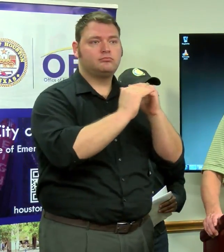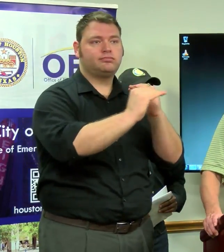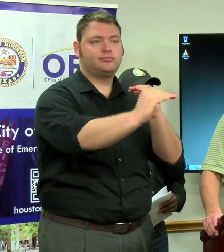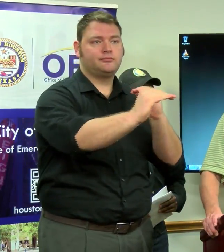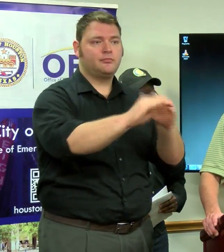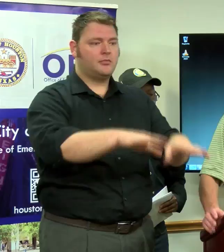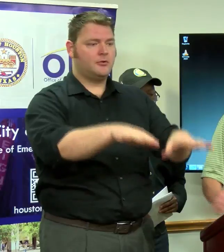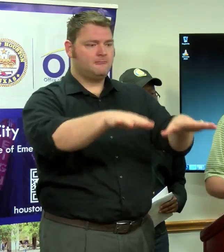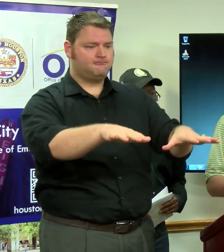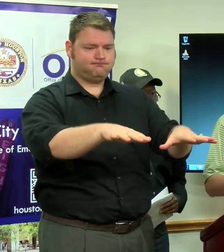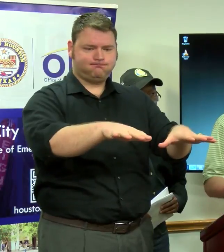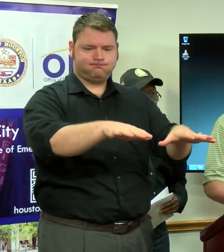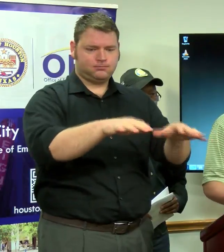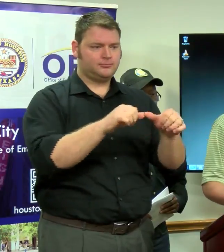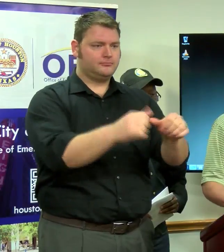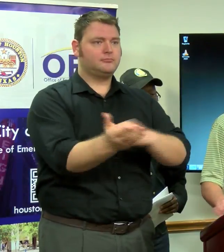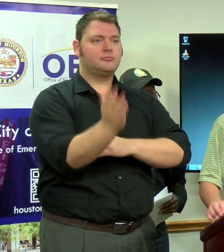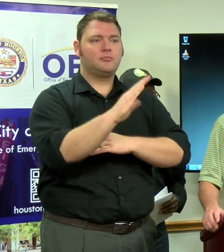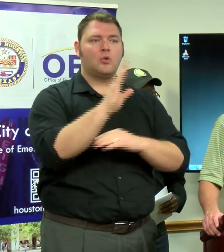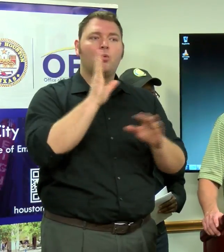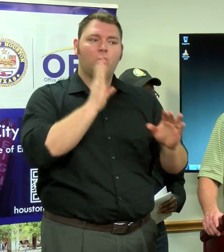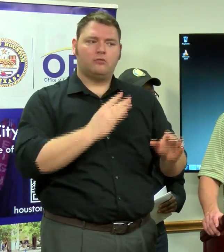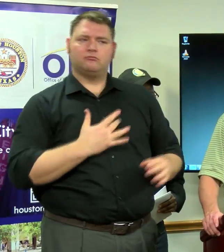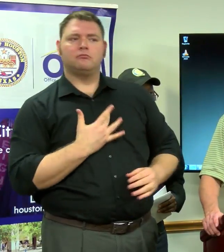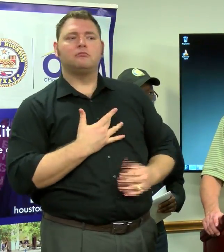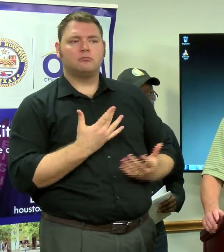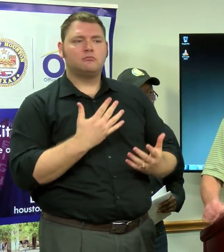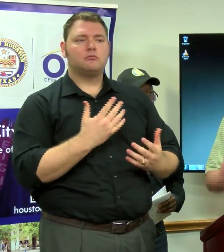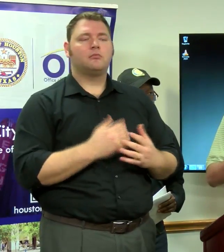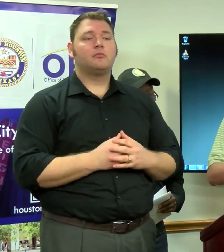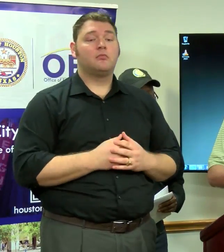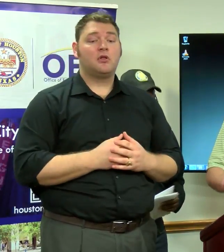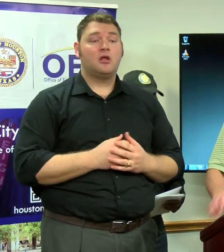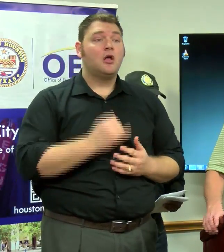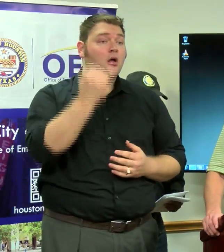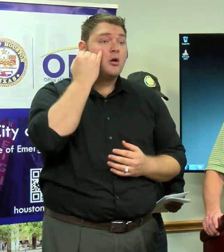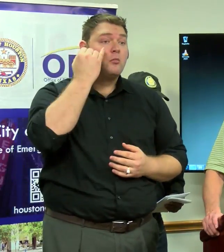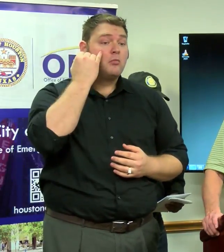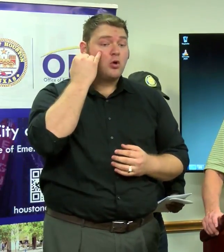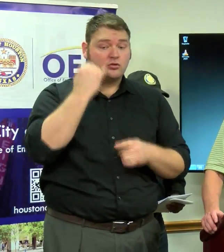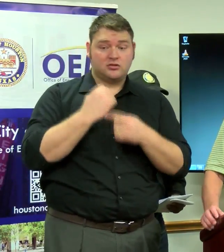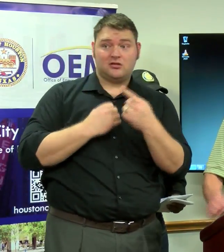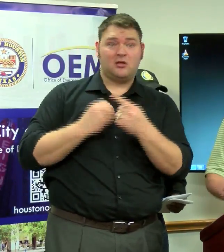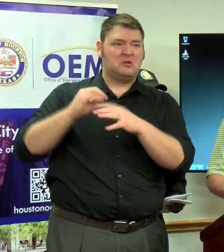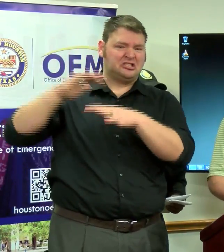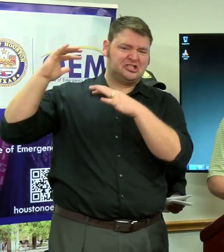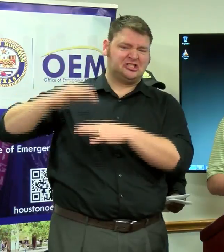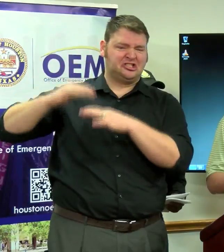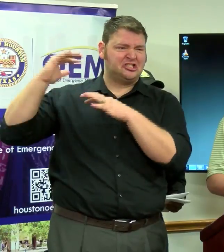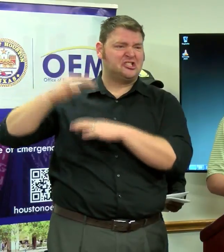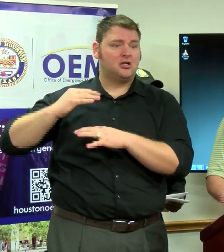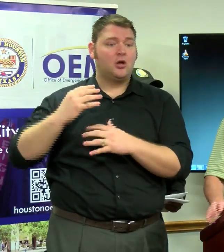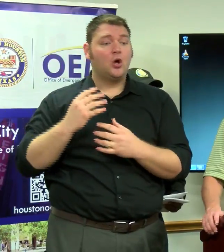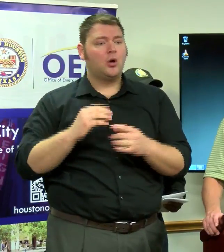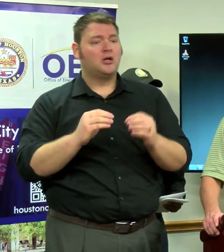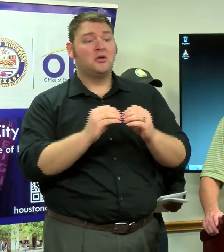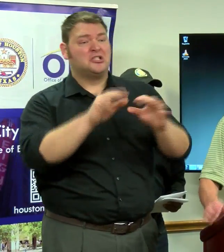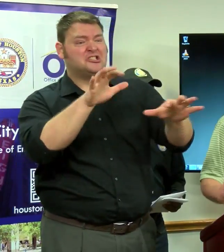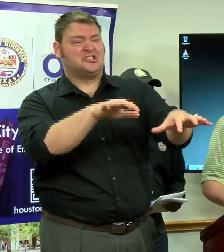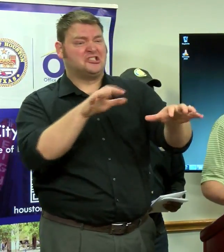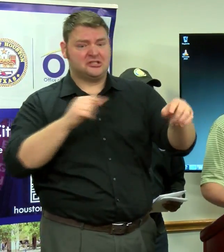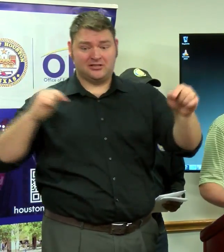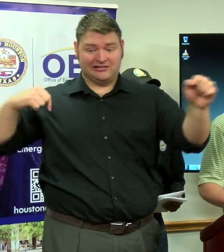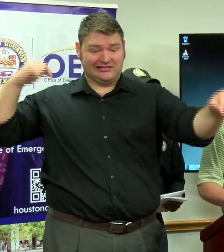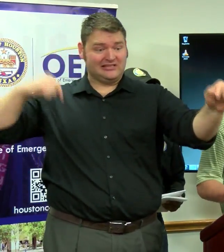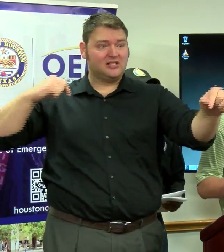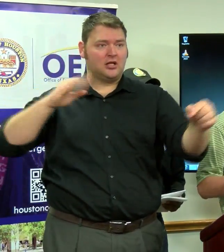is today. If we get more rain downstream, or if they get more water upstream, then that's probably going to change. But we're